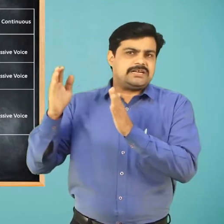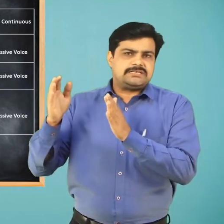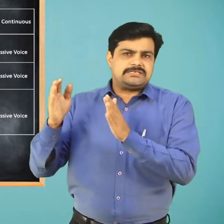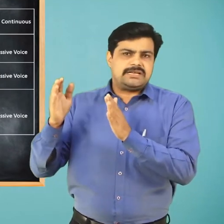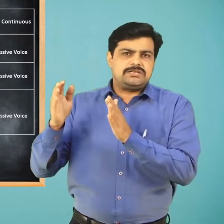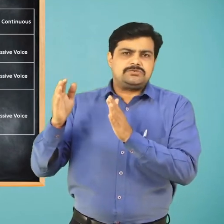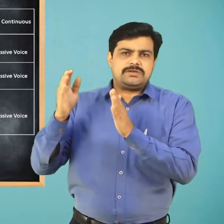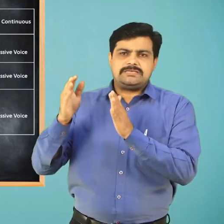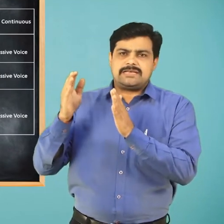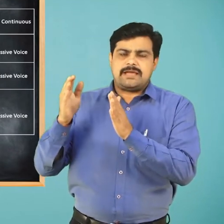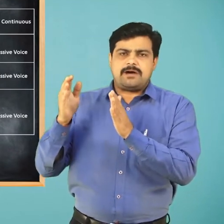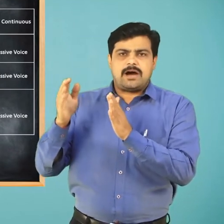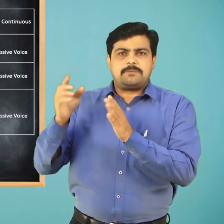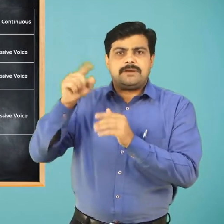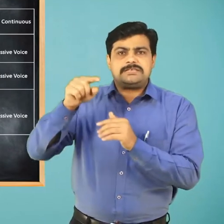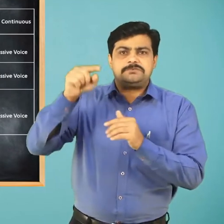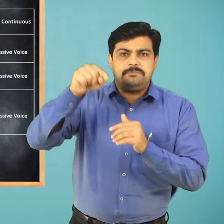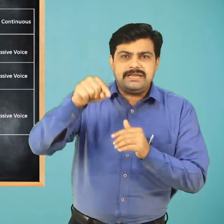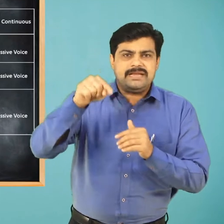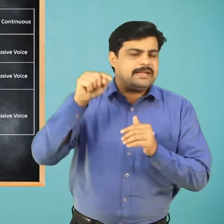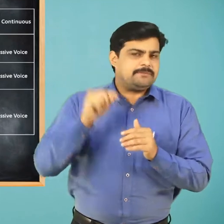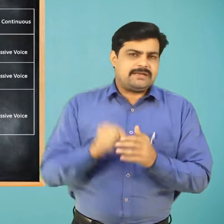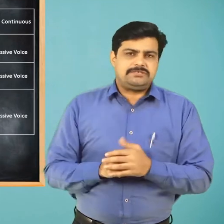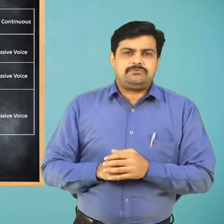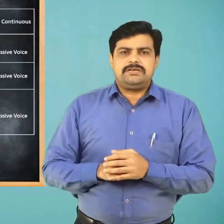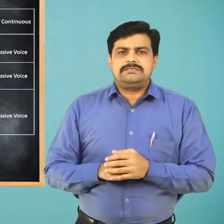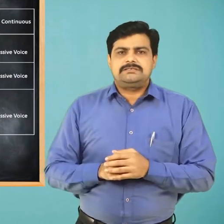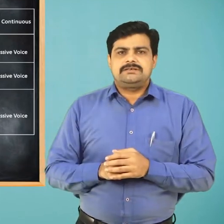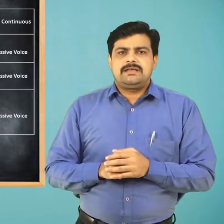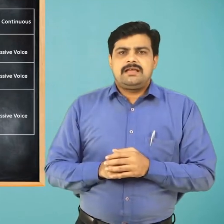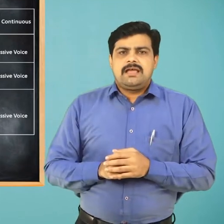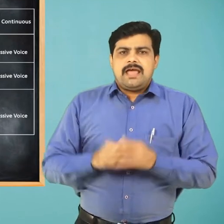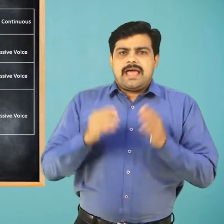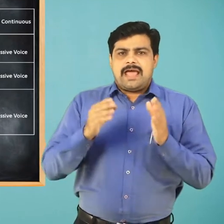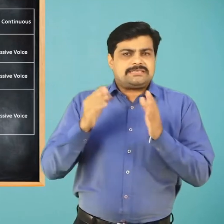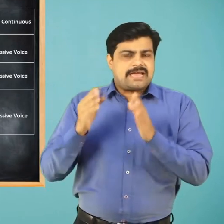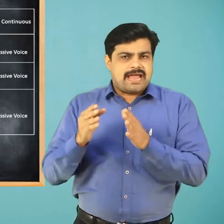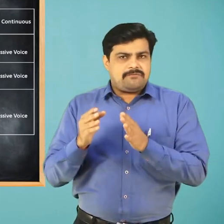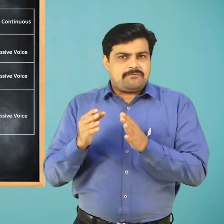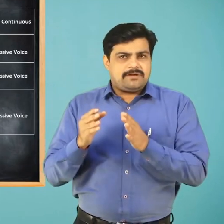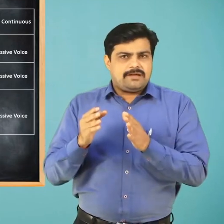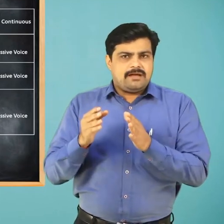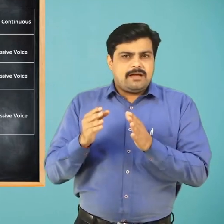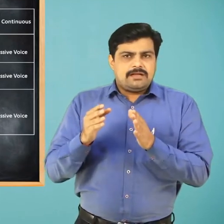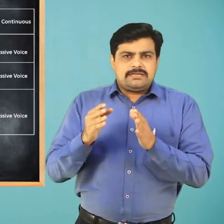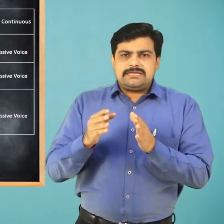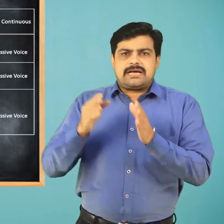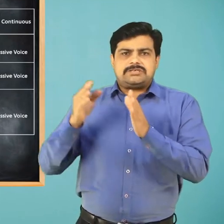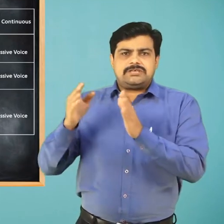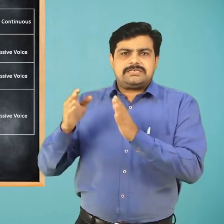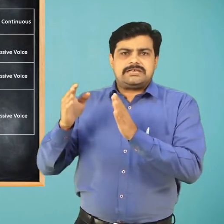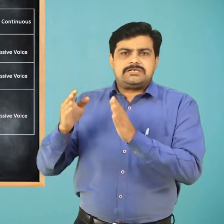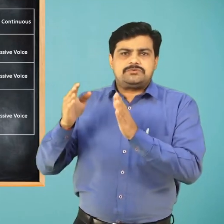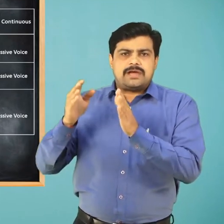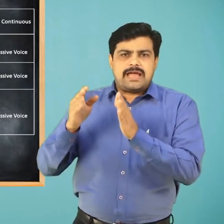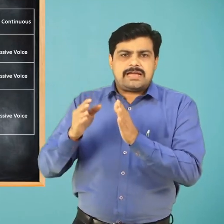changed into is, am, are plus being in passive voice. Has, have, these are changed into has